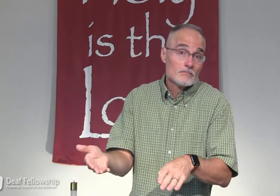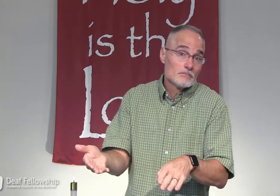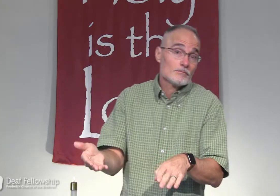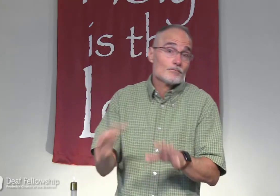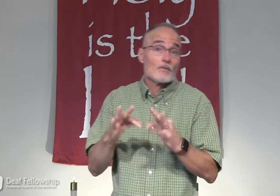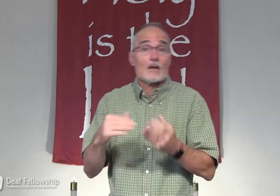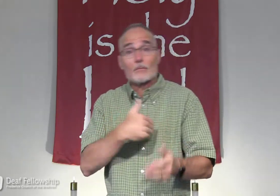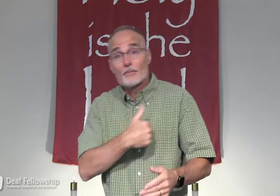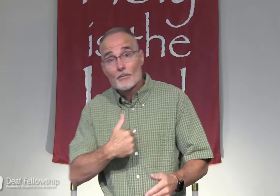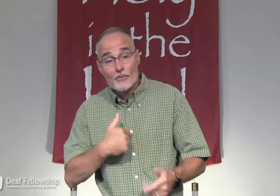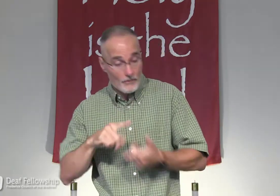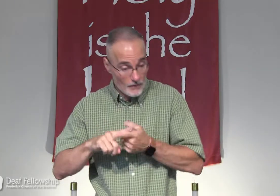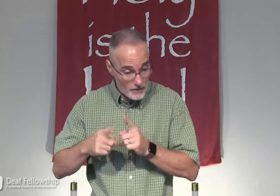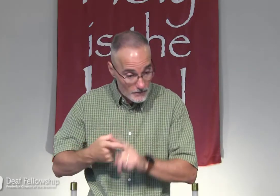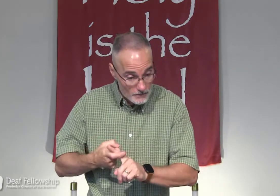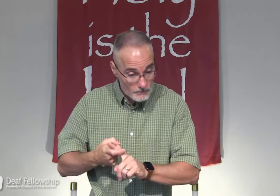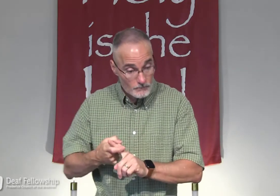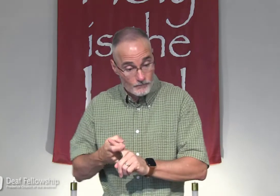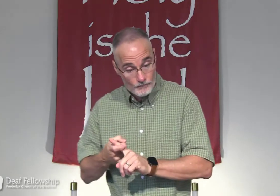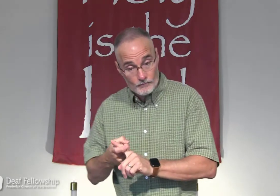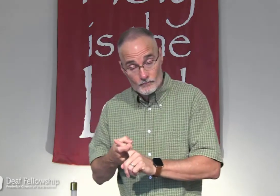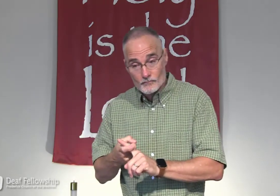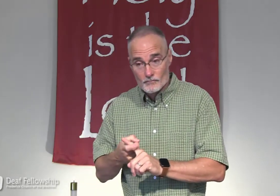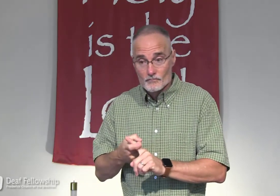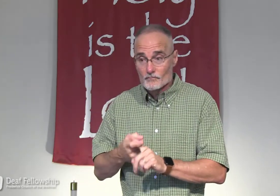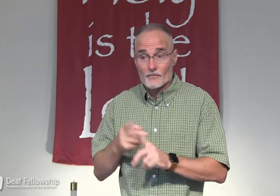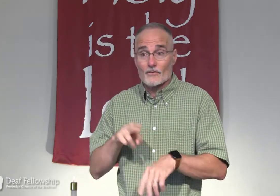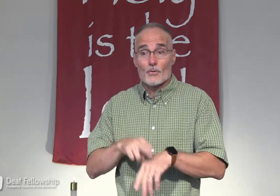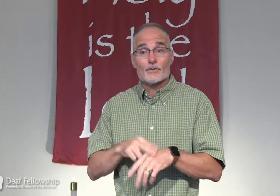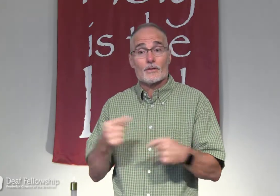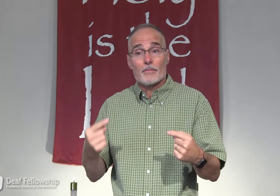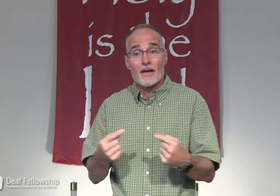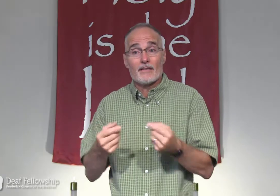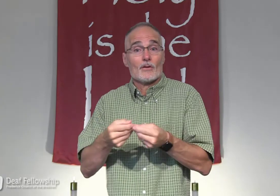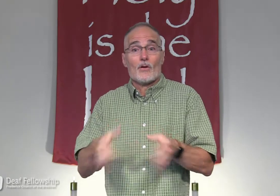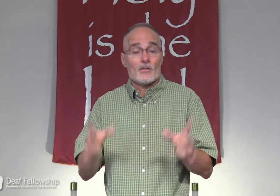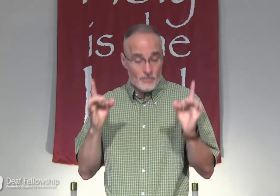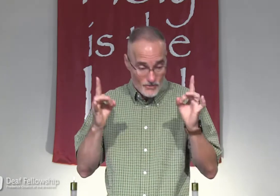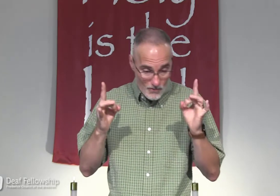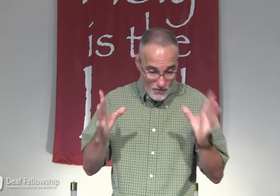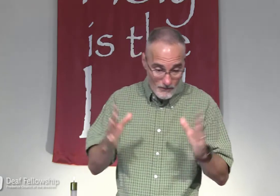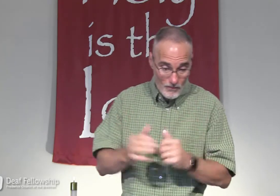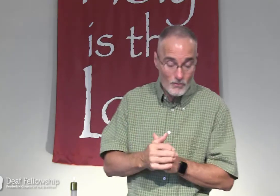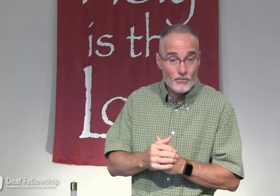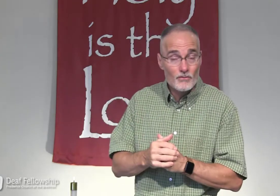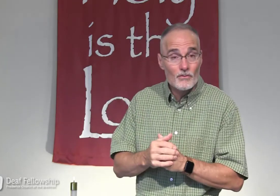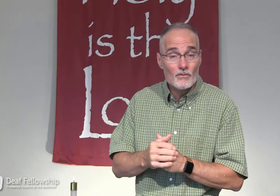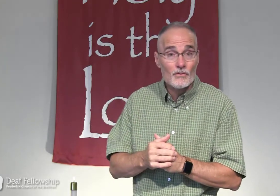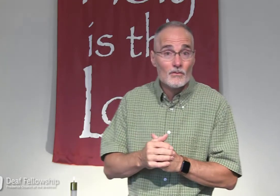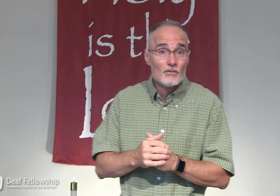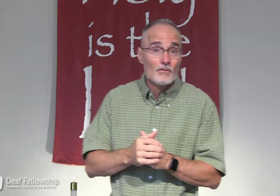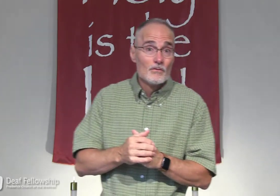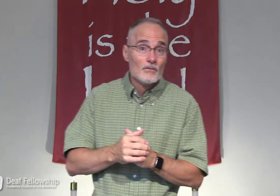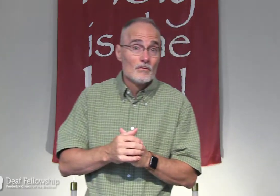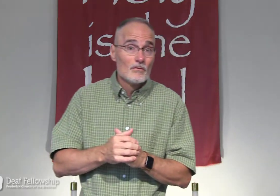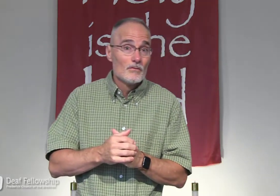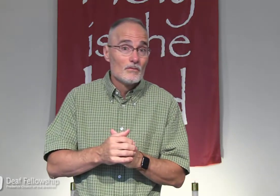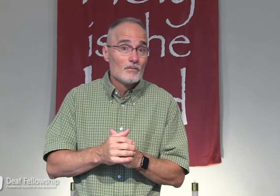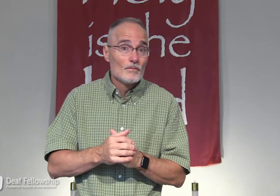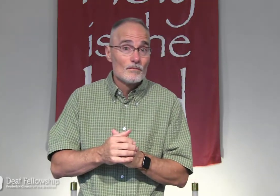for example, when someone dies, family member or a friend passes away, and of course, the pain of the loss